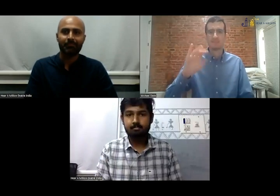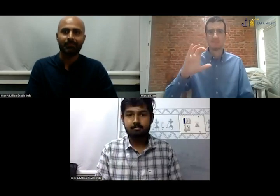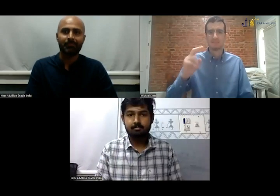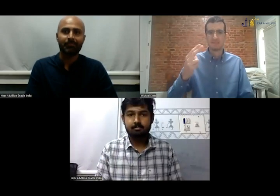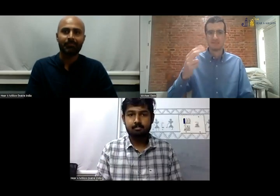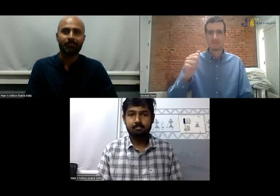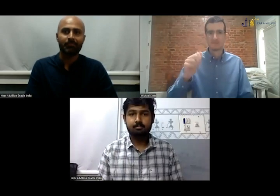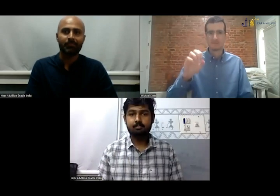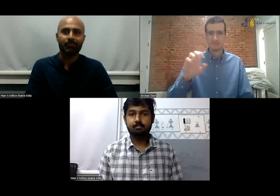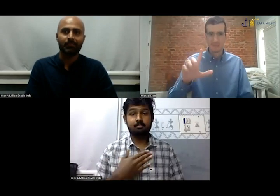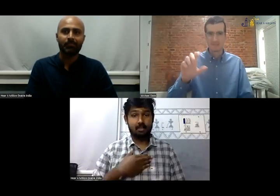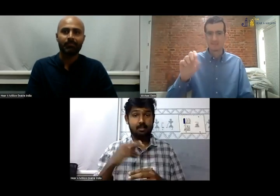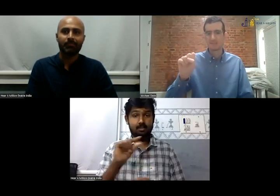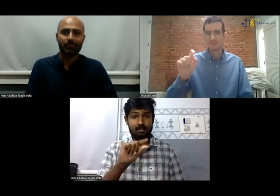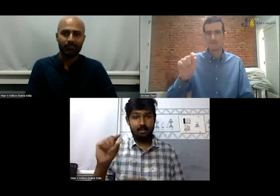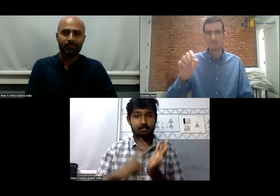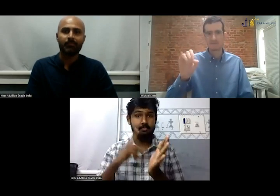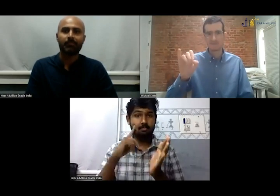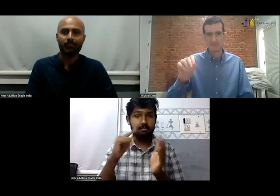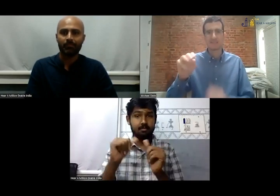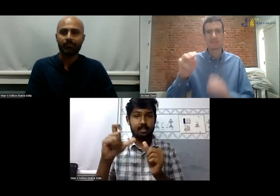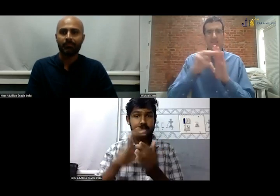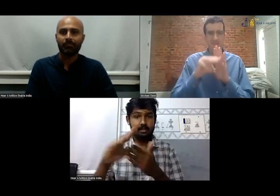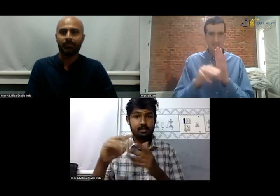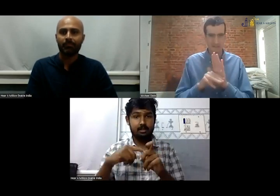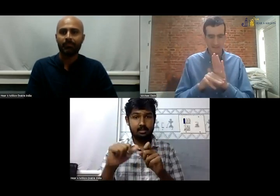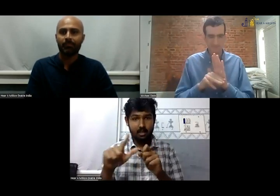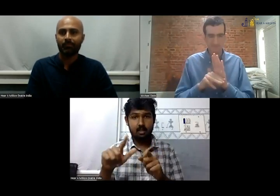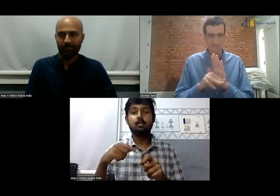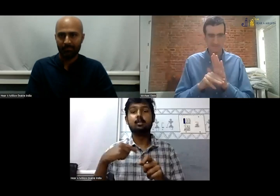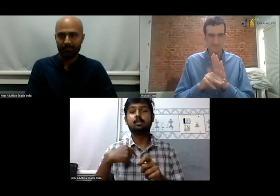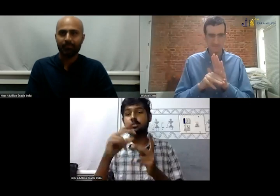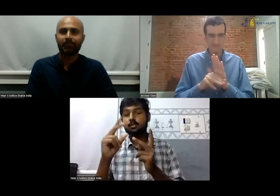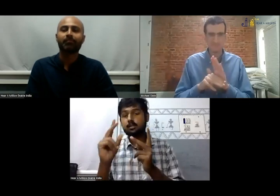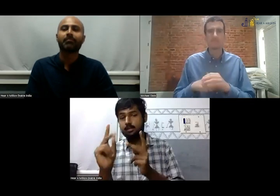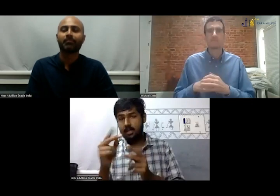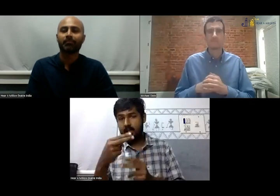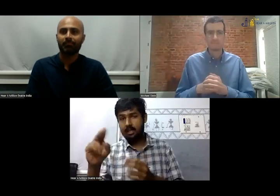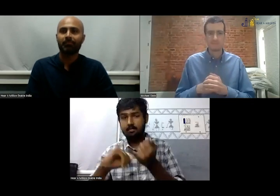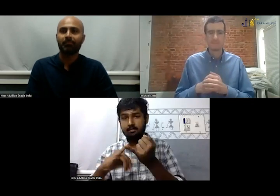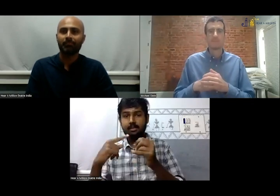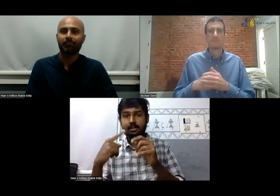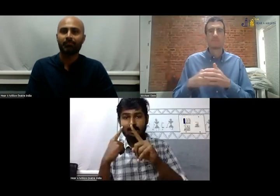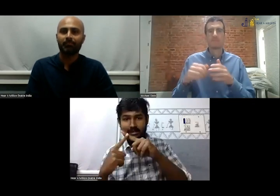You can share about Sudamani. Hello, my name is Michael